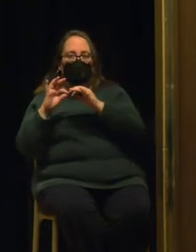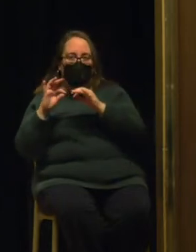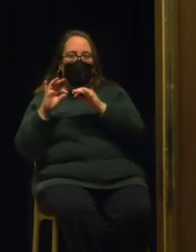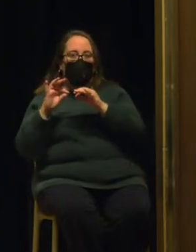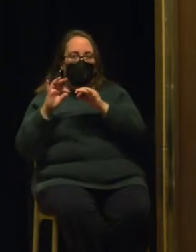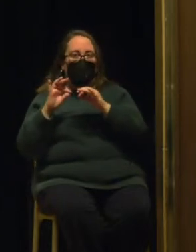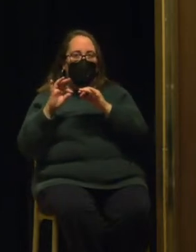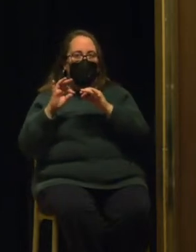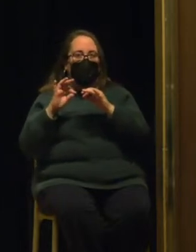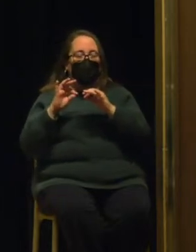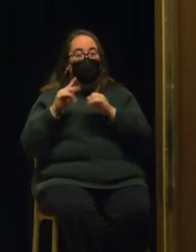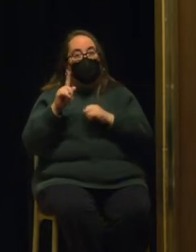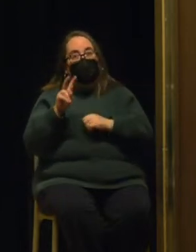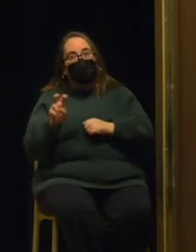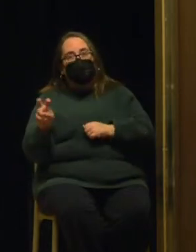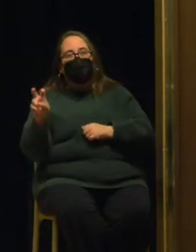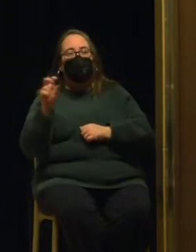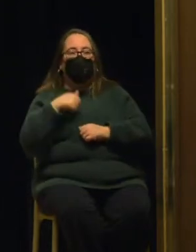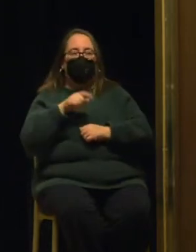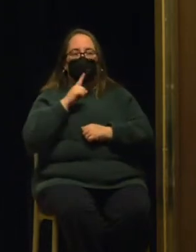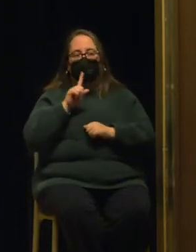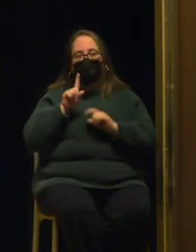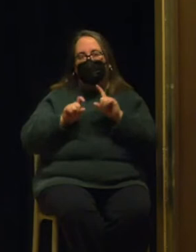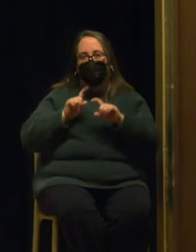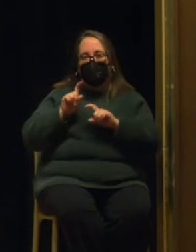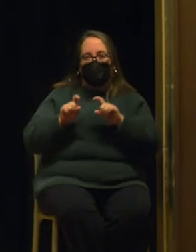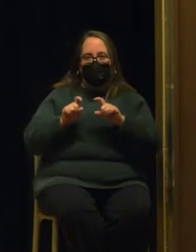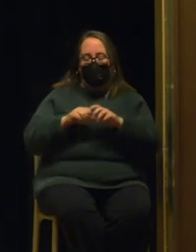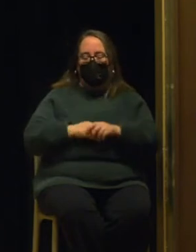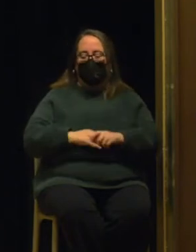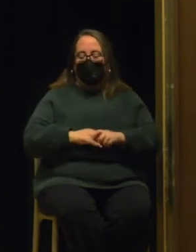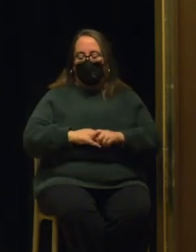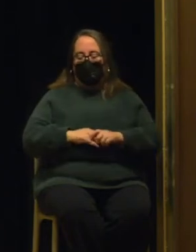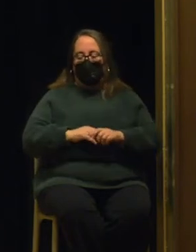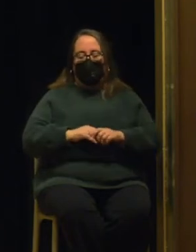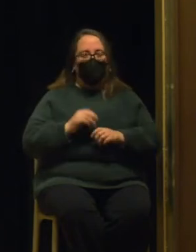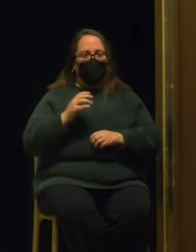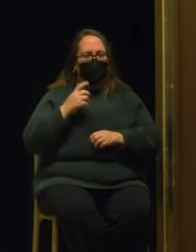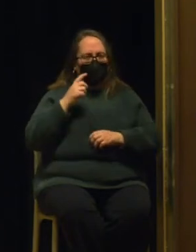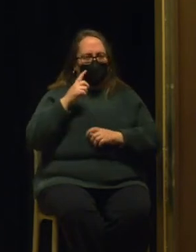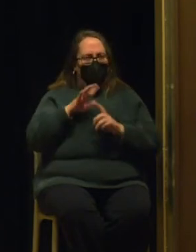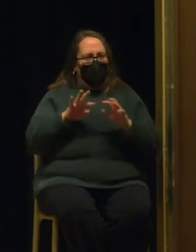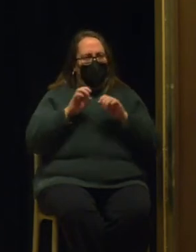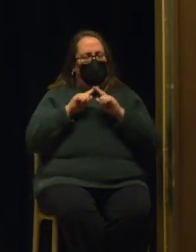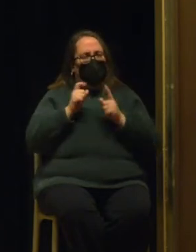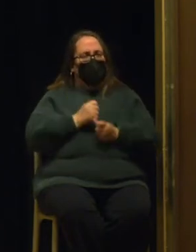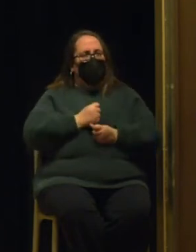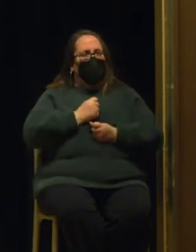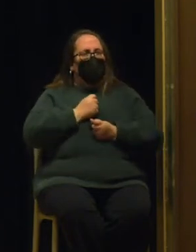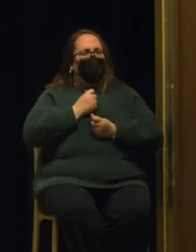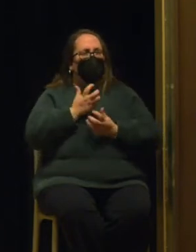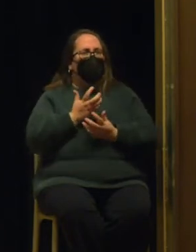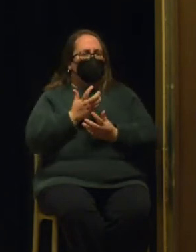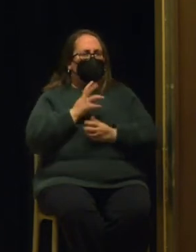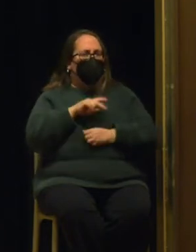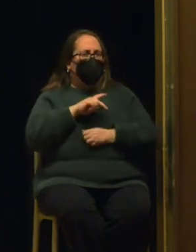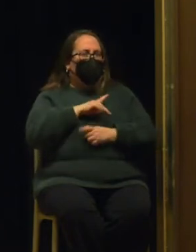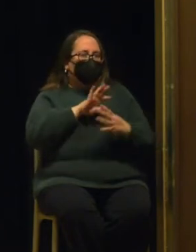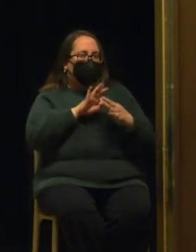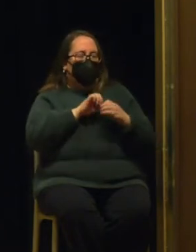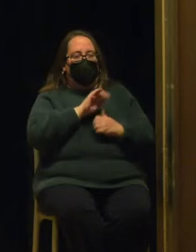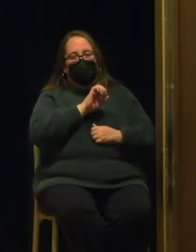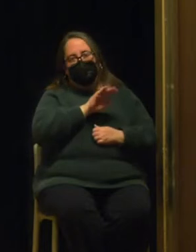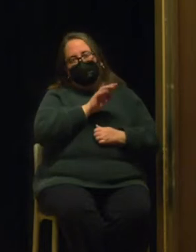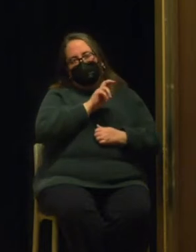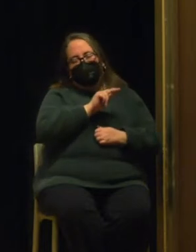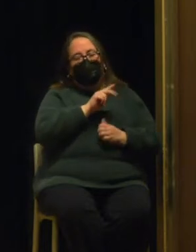been going on the tour, you've gotten this question. But why was it important for you to share your personal relationship with Bob Johnson in the book as well? And what would you